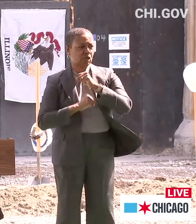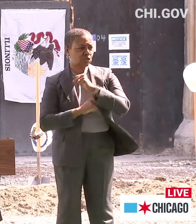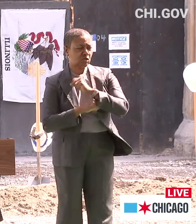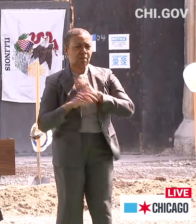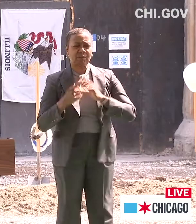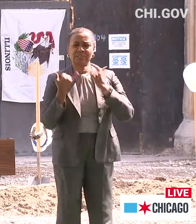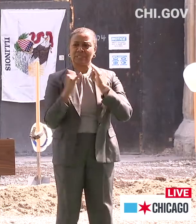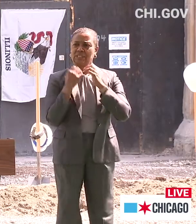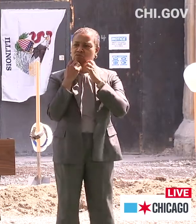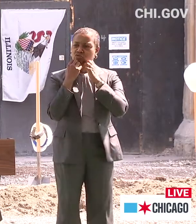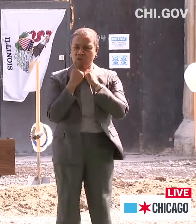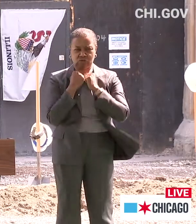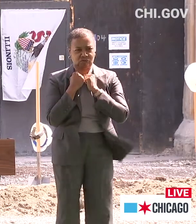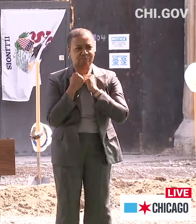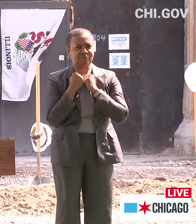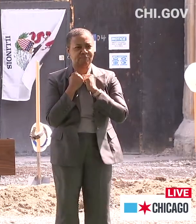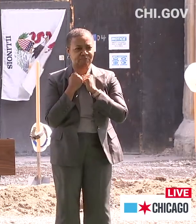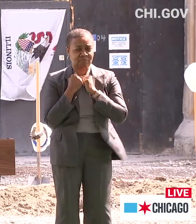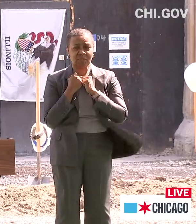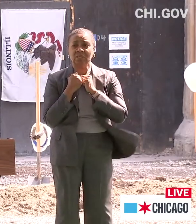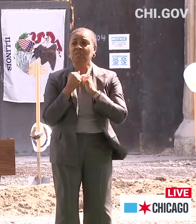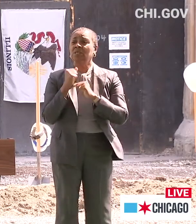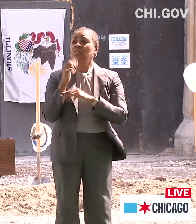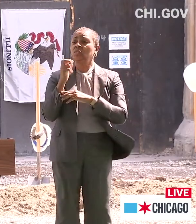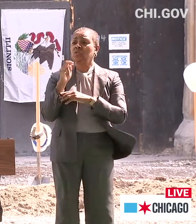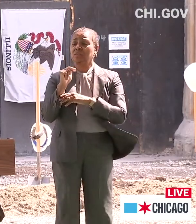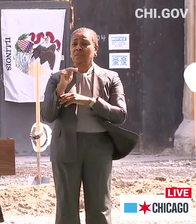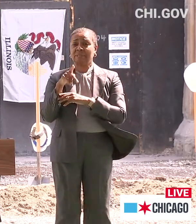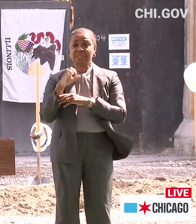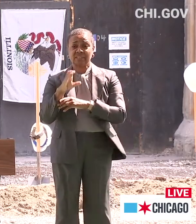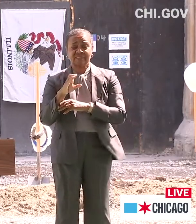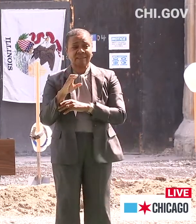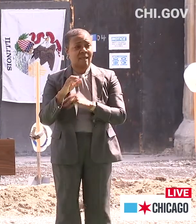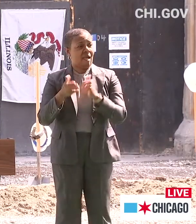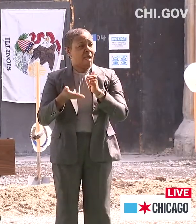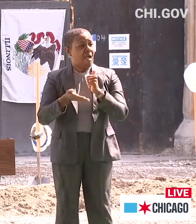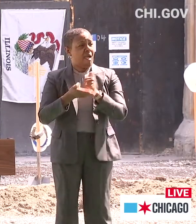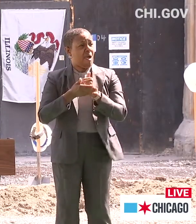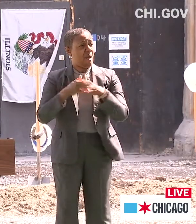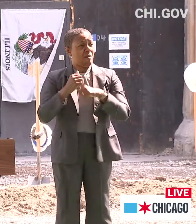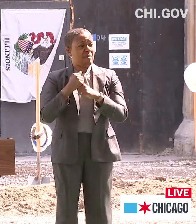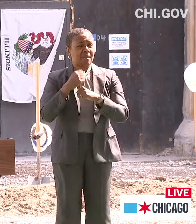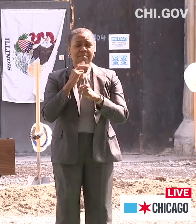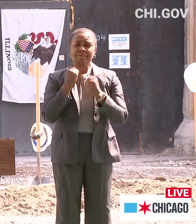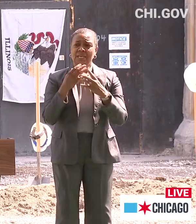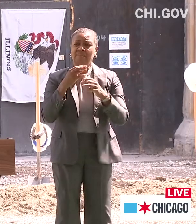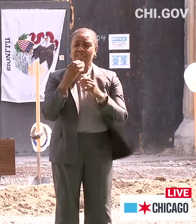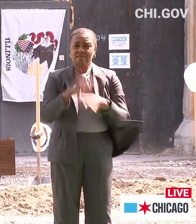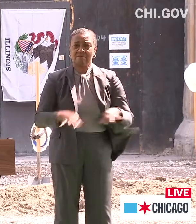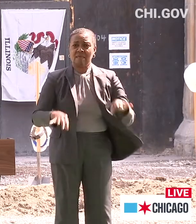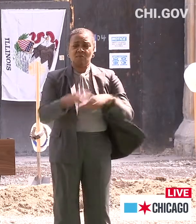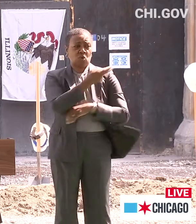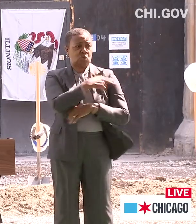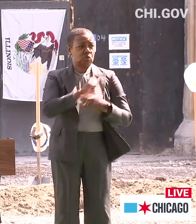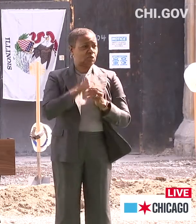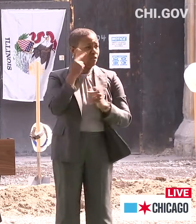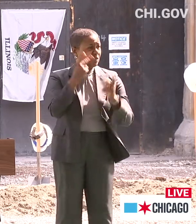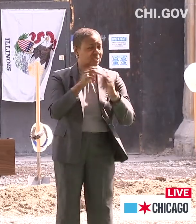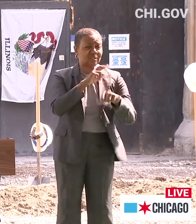treasure. In fact, Union Pacific helped build many of the iconic lodges that you may see today when you visit a national